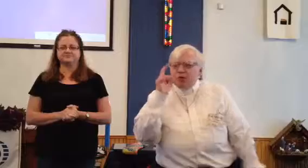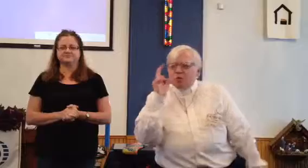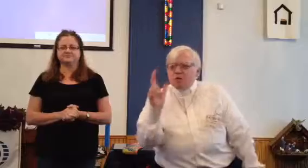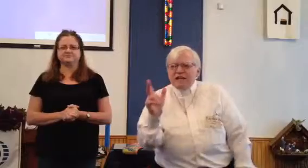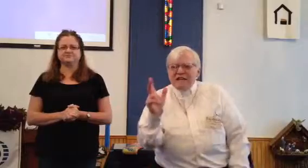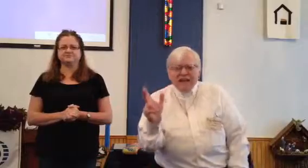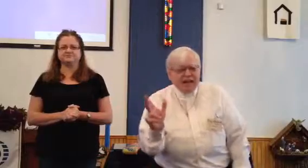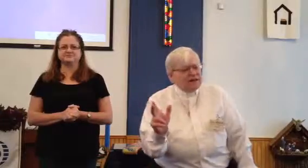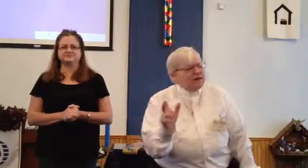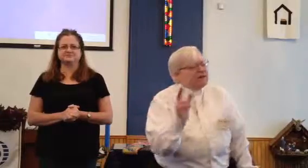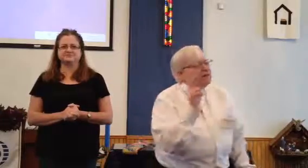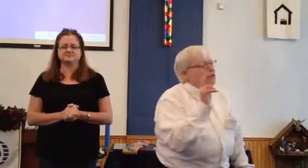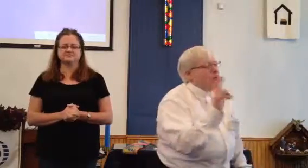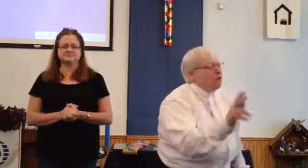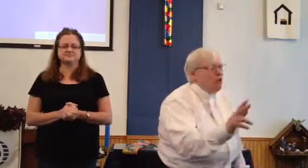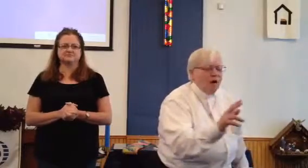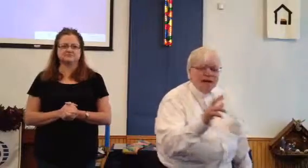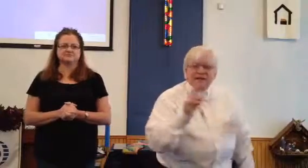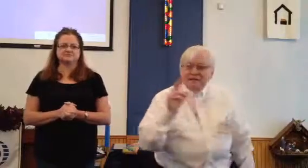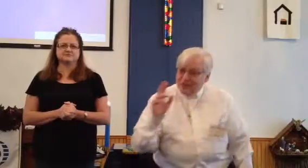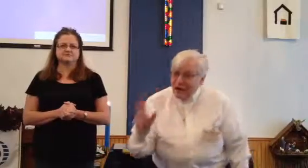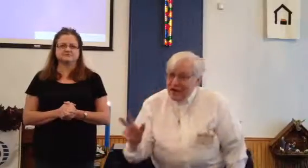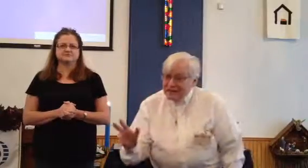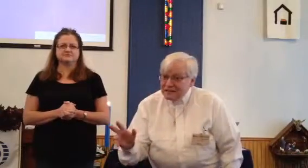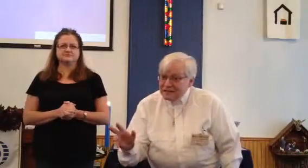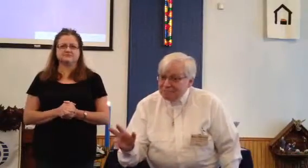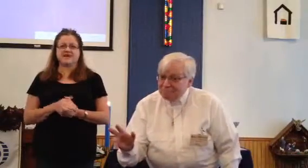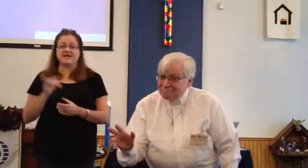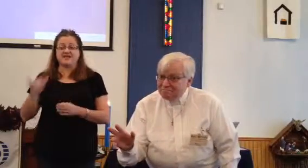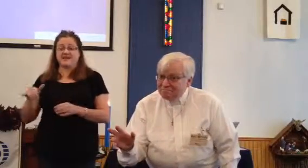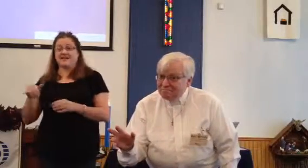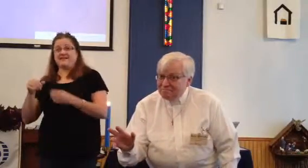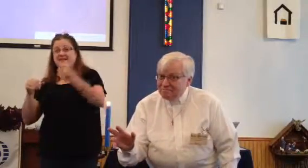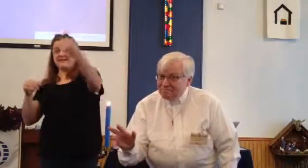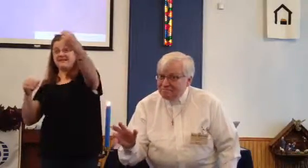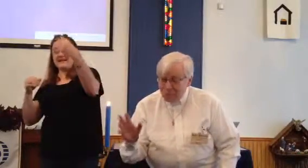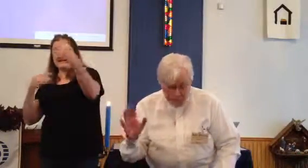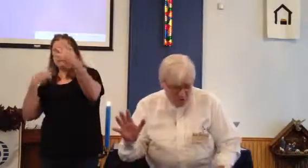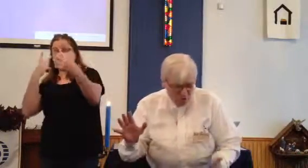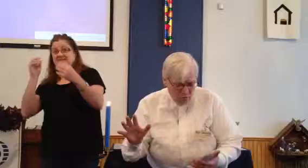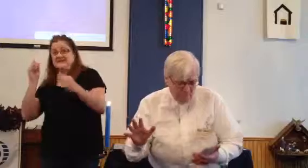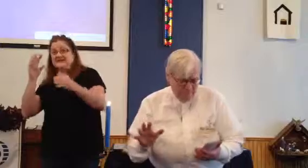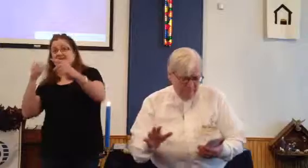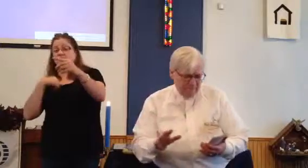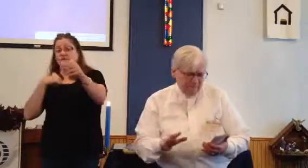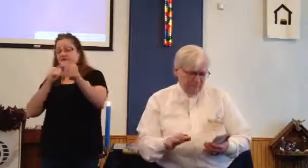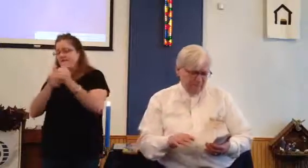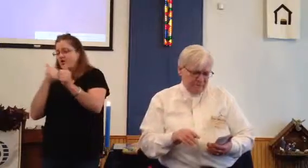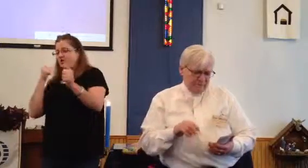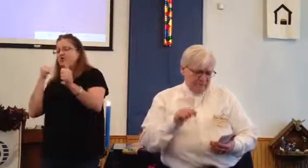See, we tend to avoid the light. We do.